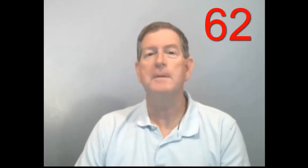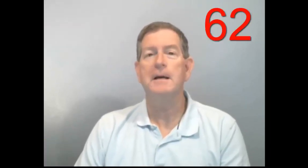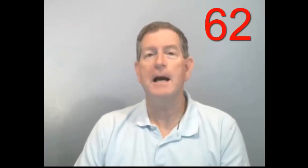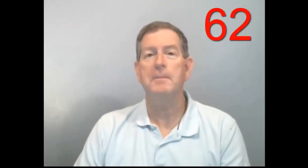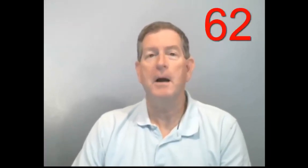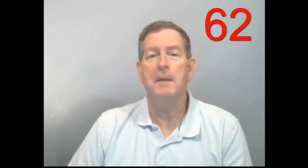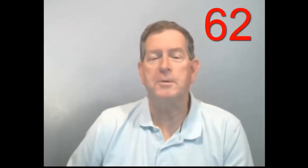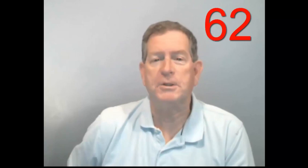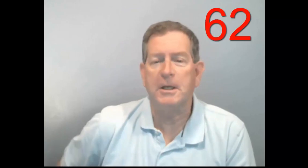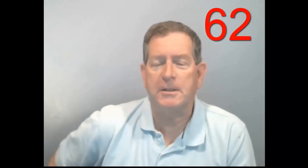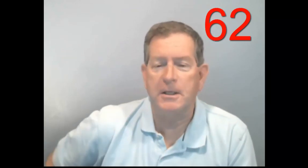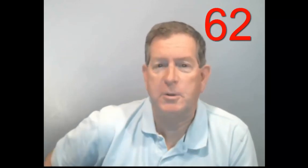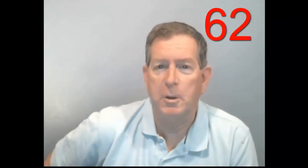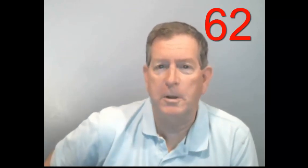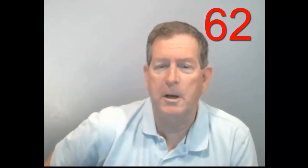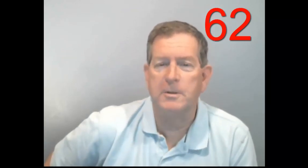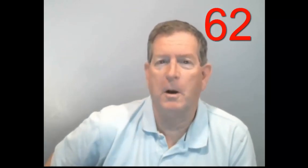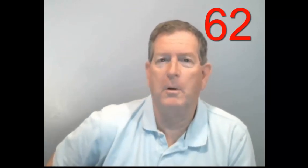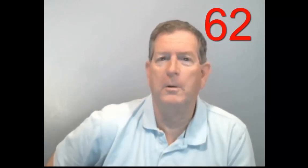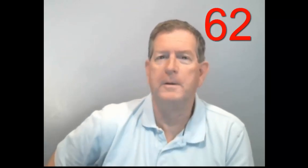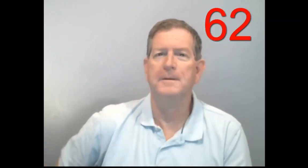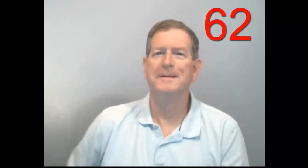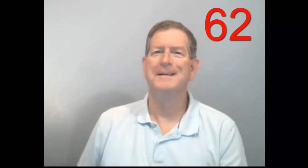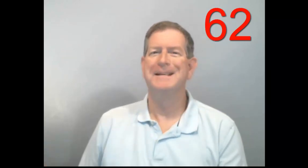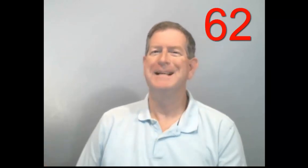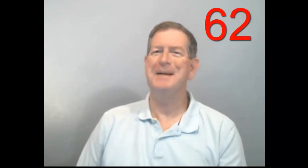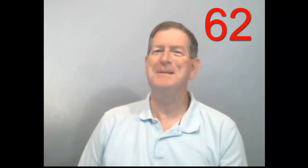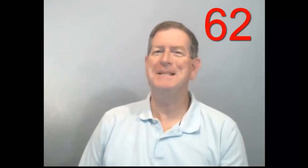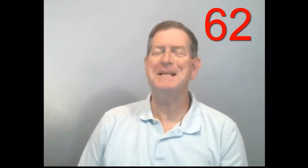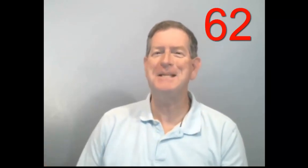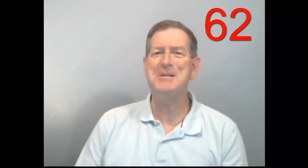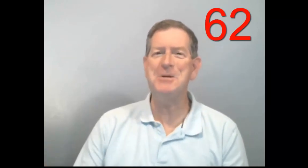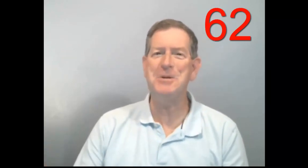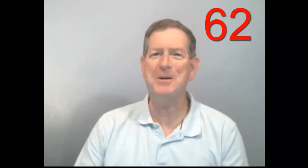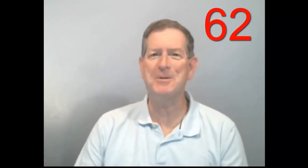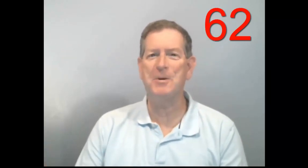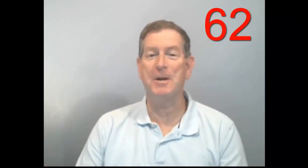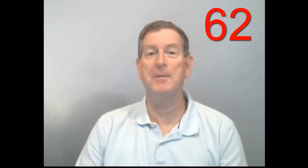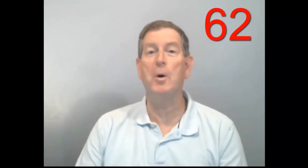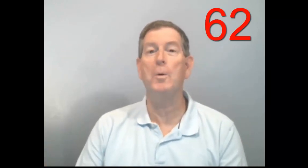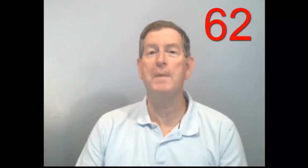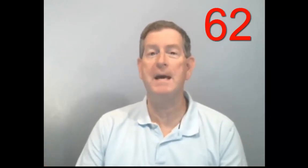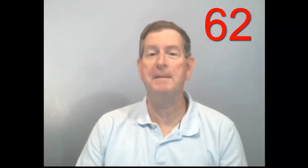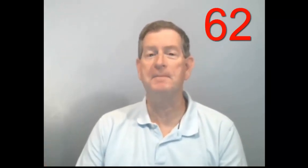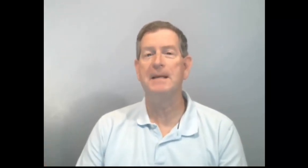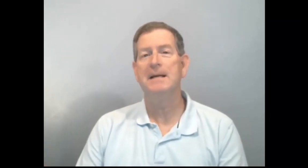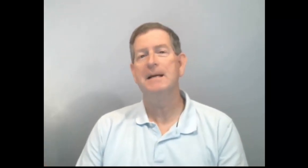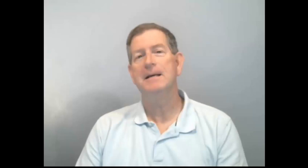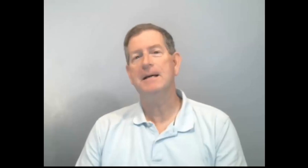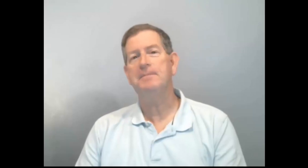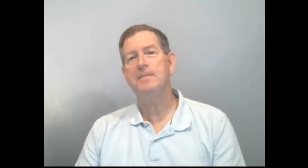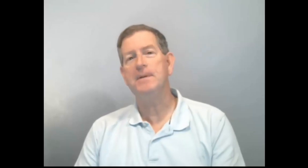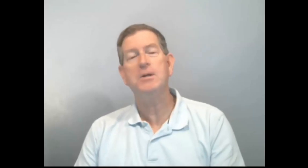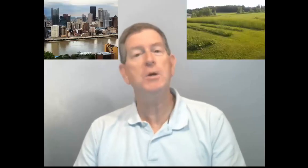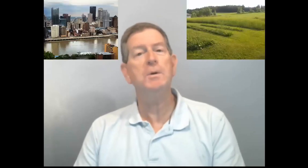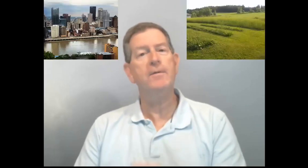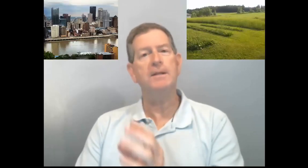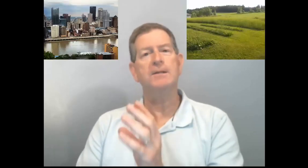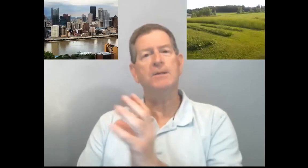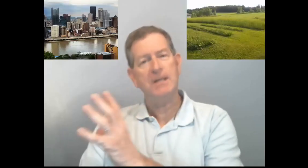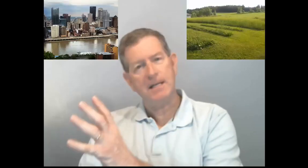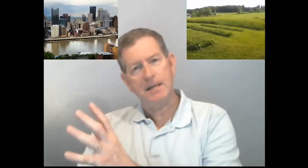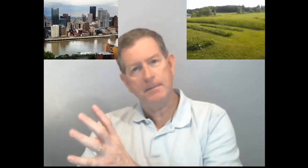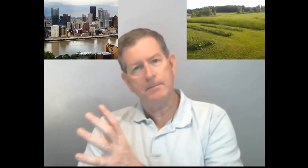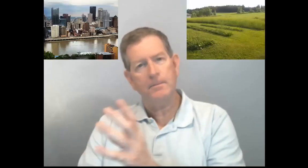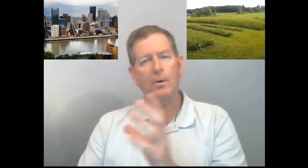Well, I'm 62 years old. I'm 62 years old. I'm an old man. Do you live